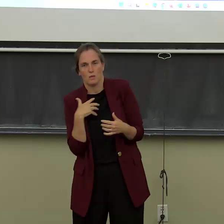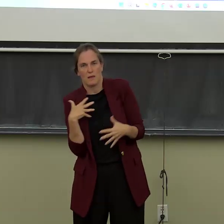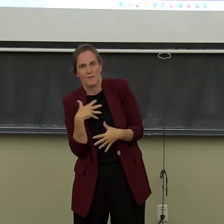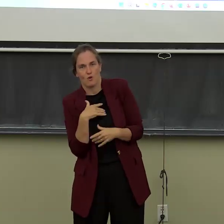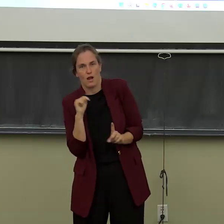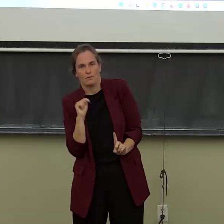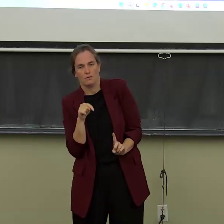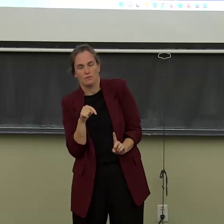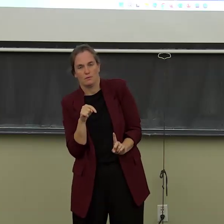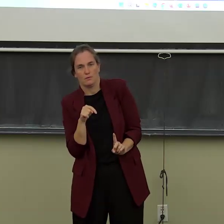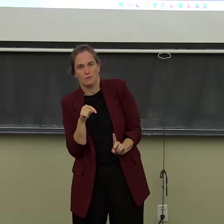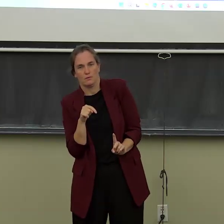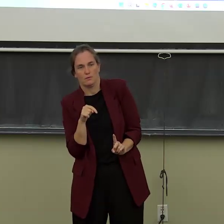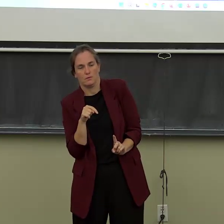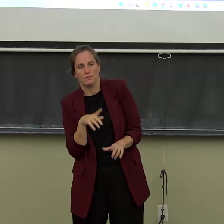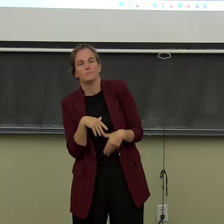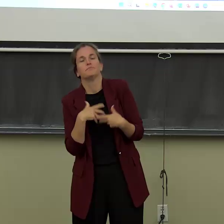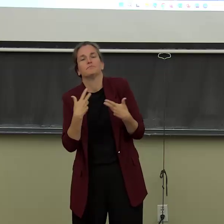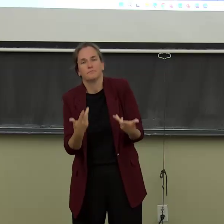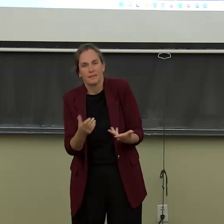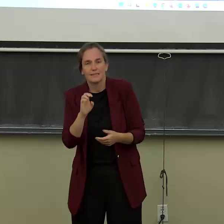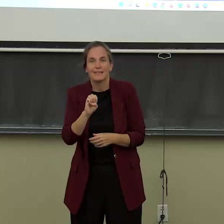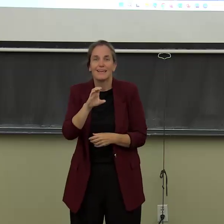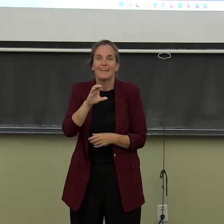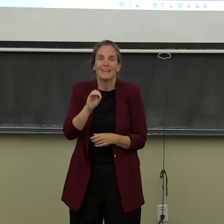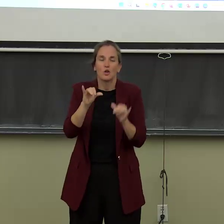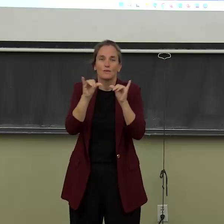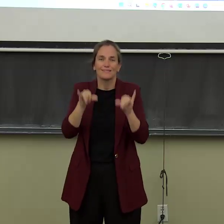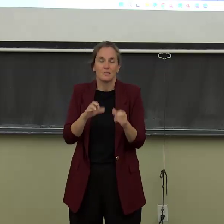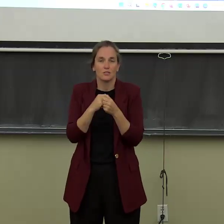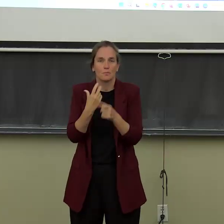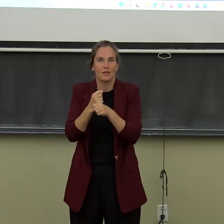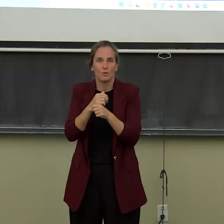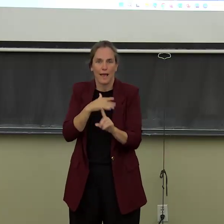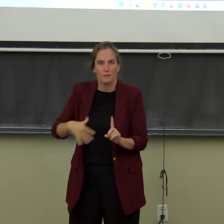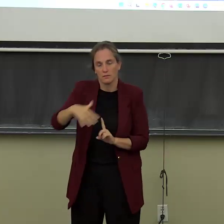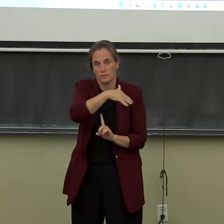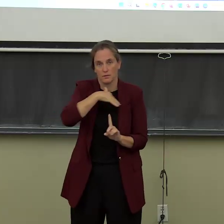it's the ecosystem that has been created around them. We feel we